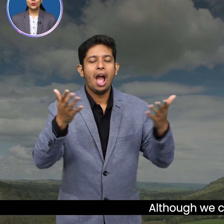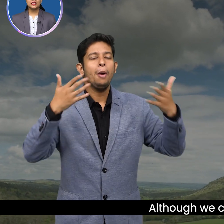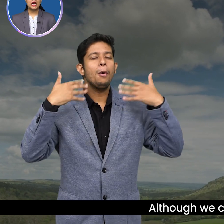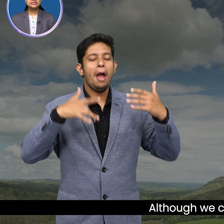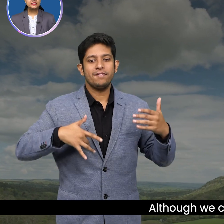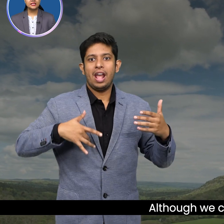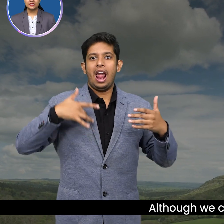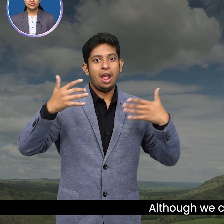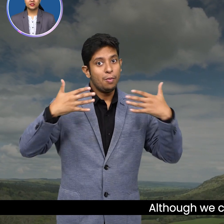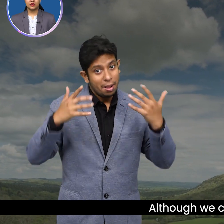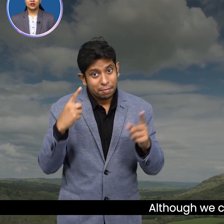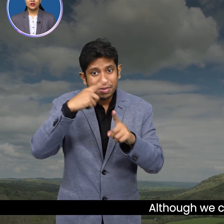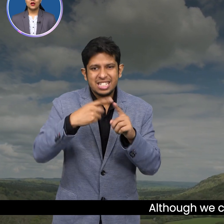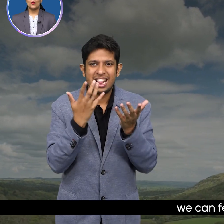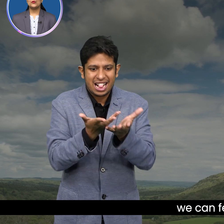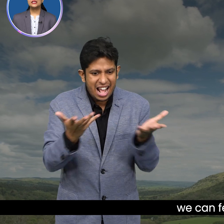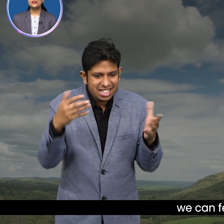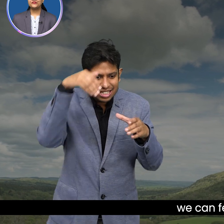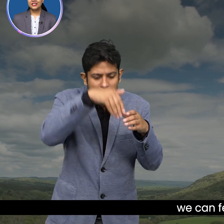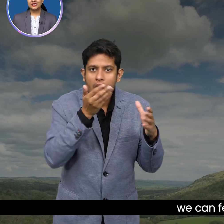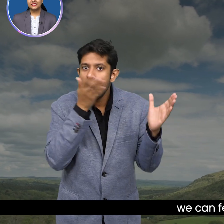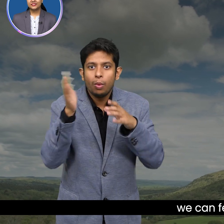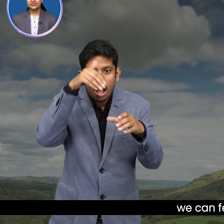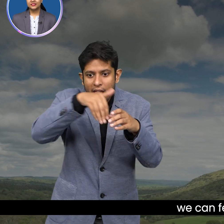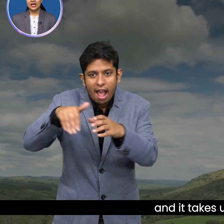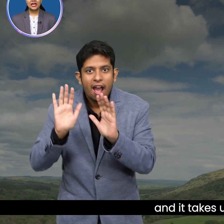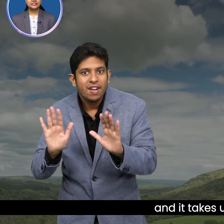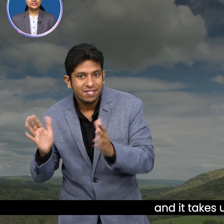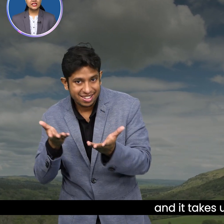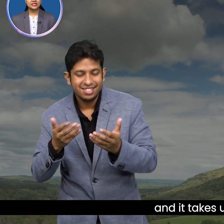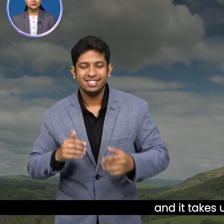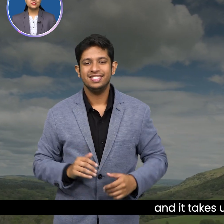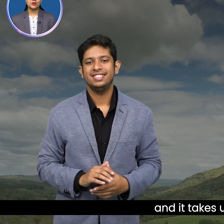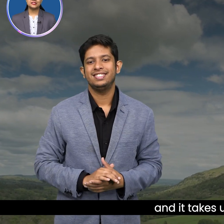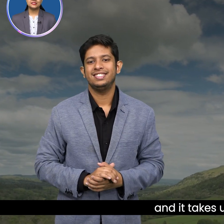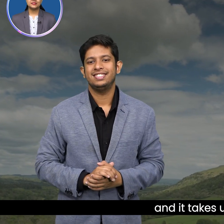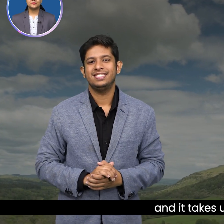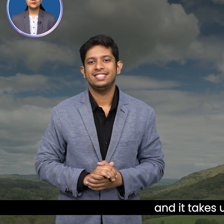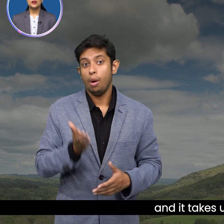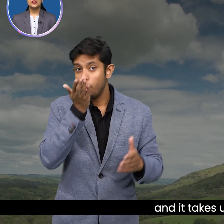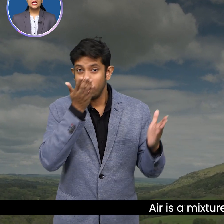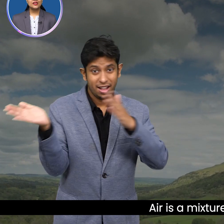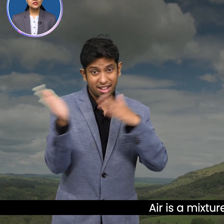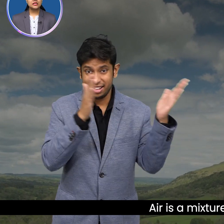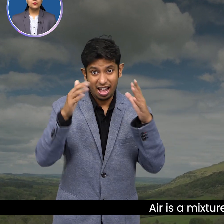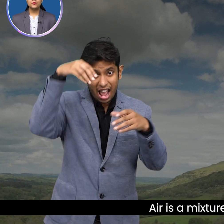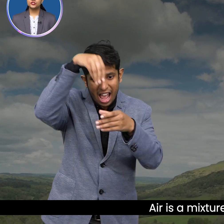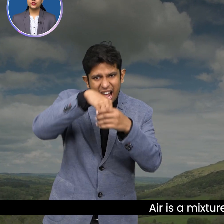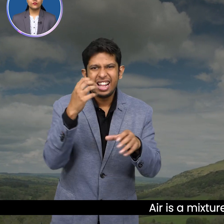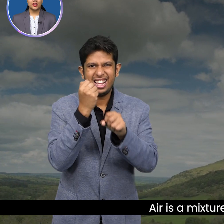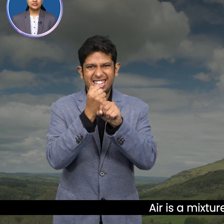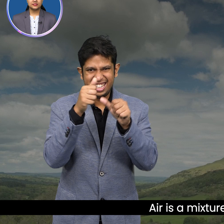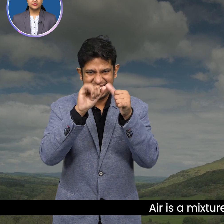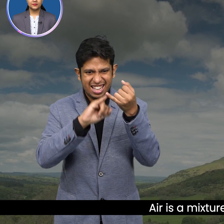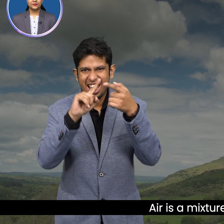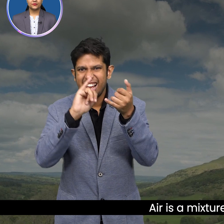Although we can't see it, we can feel it and it takes up space. Air is a mixture